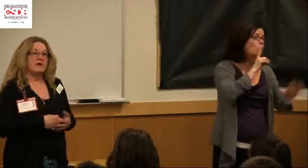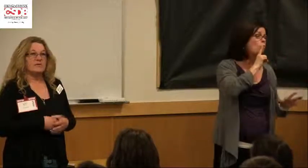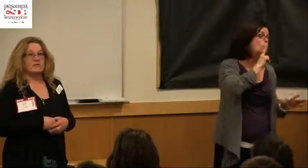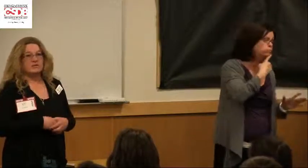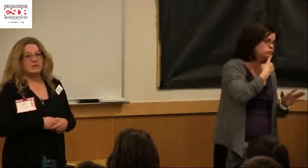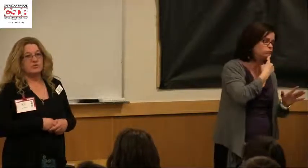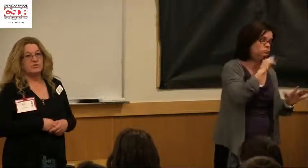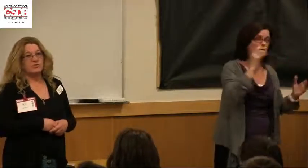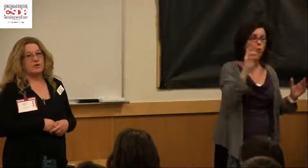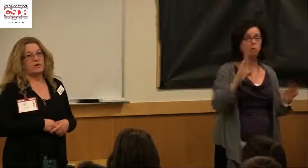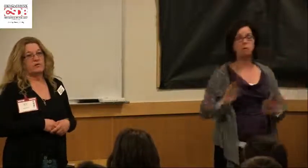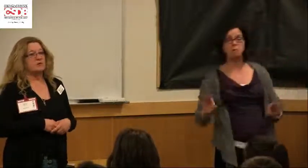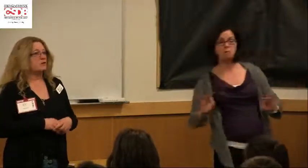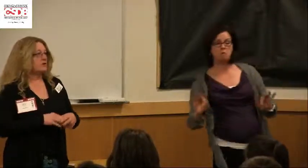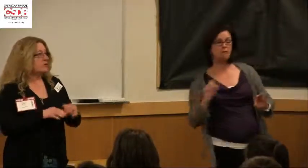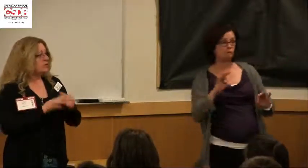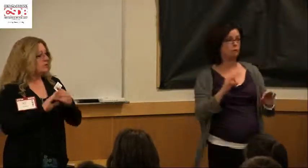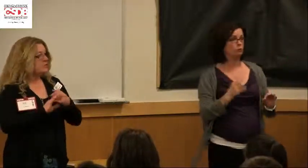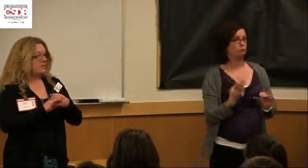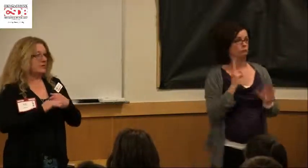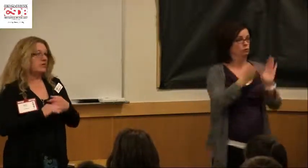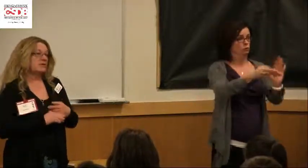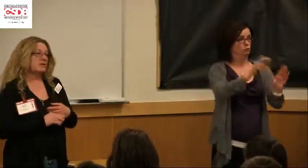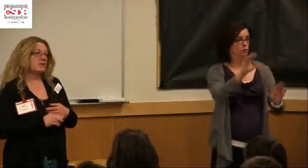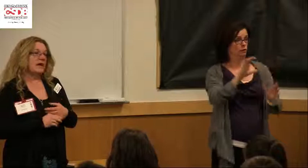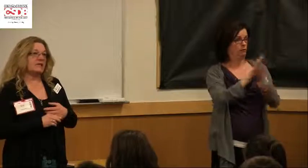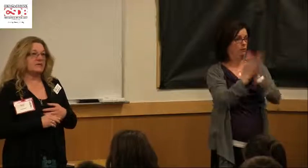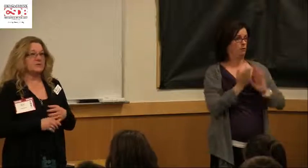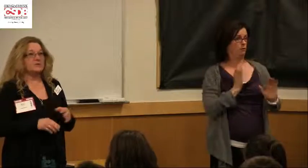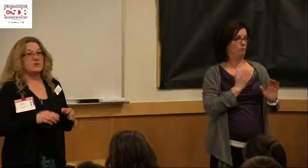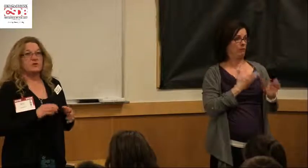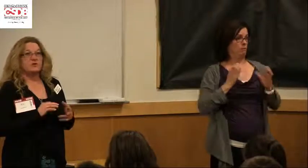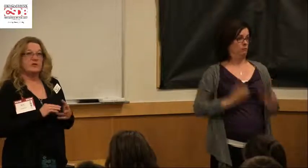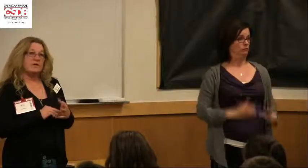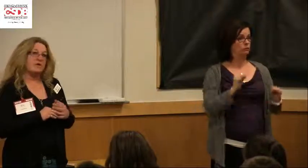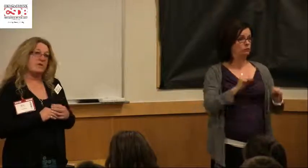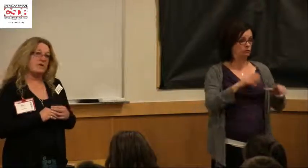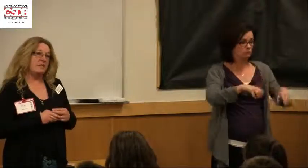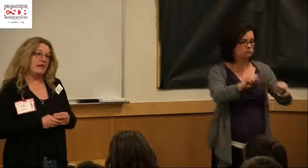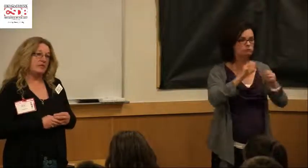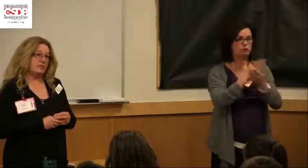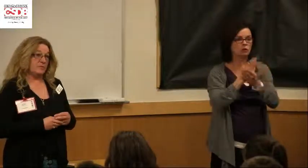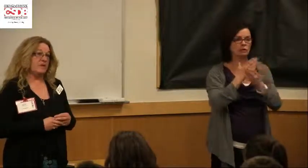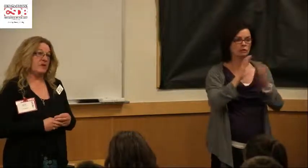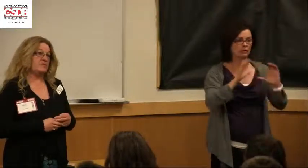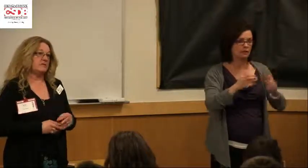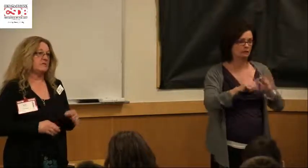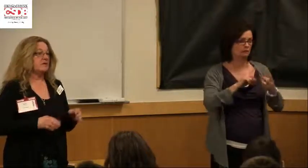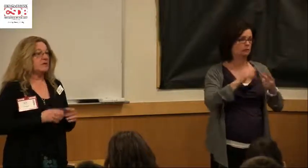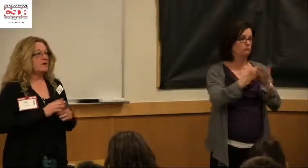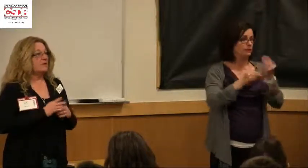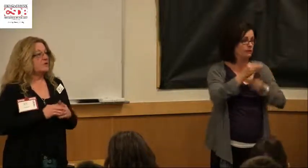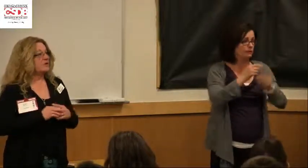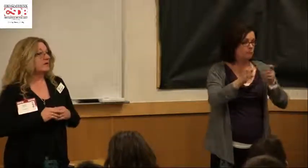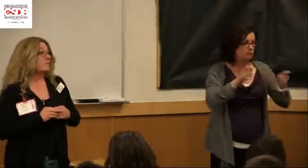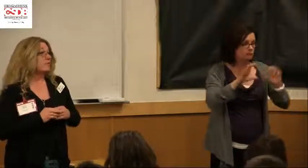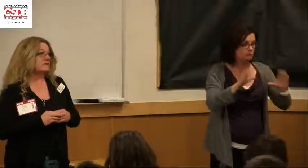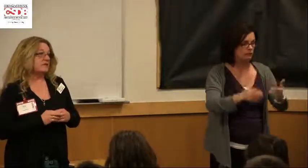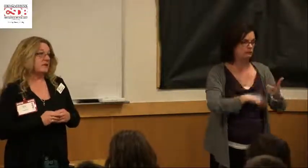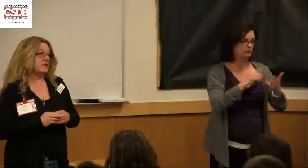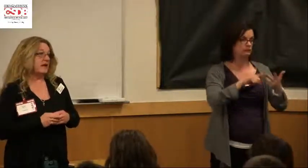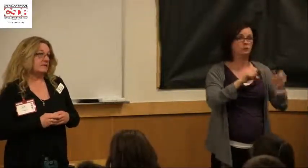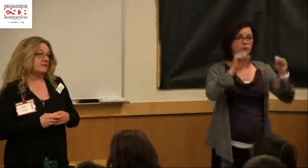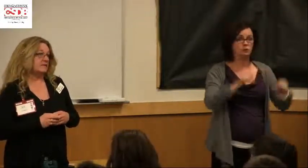if you become a consumer of ours, you can get cooking classes, you can get money management classes, you can